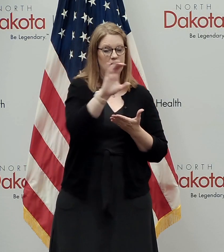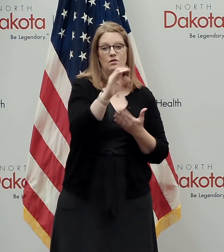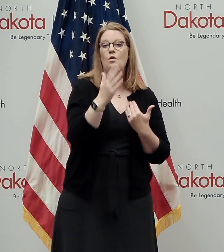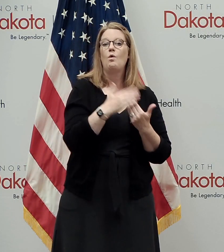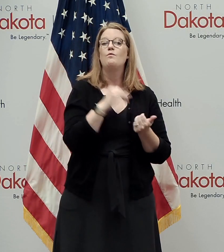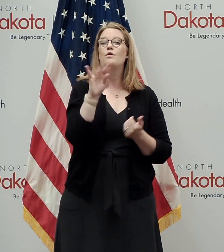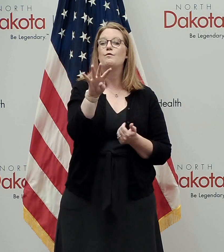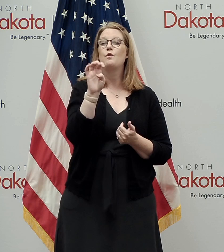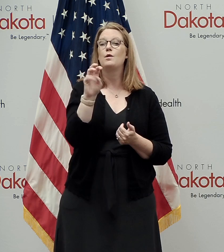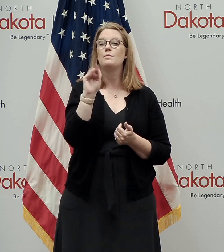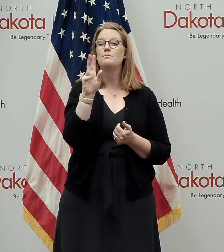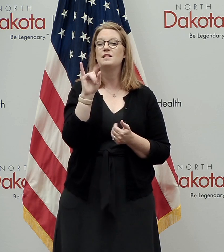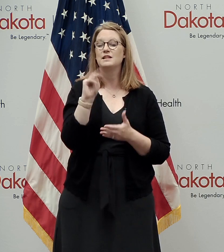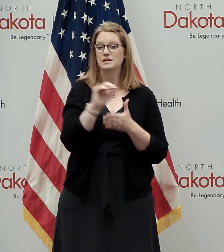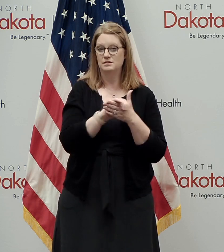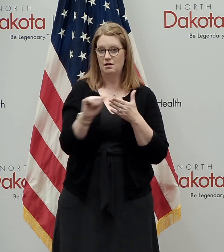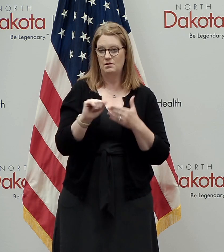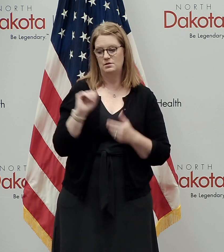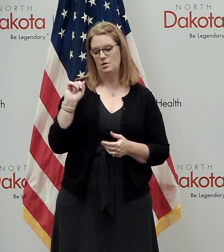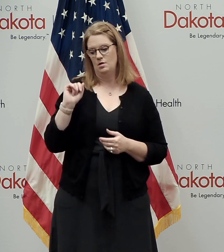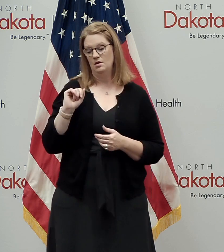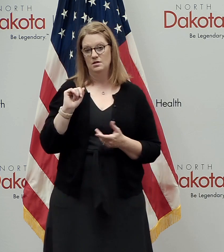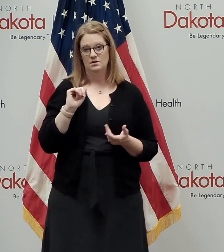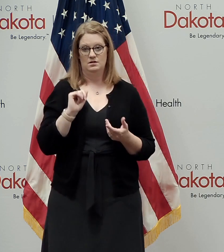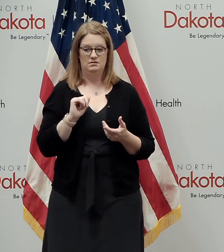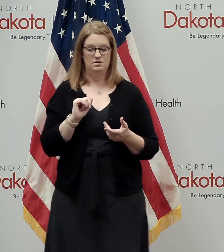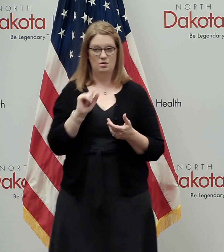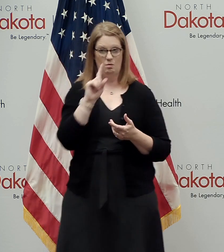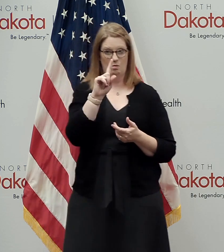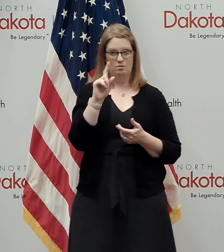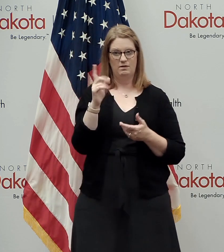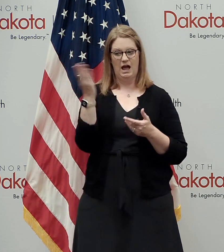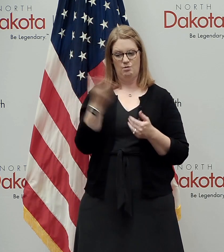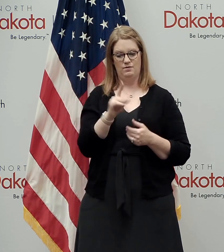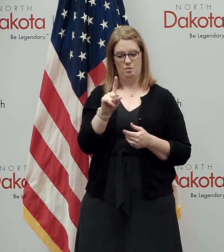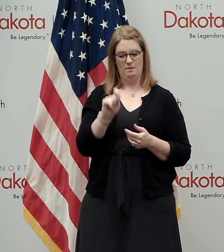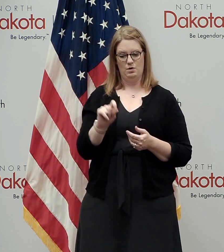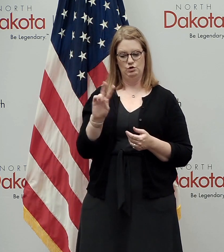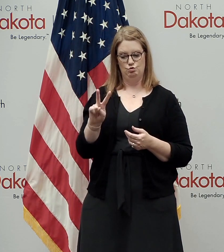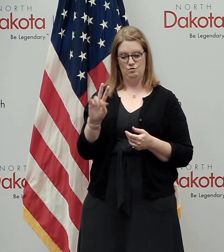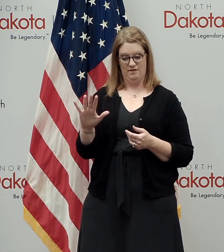million of the $1.25 that's gone into unemployment. So again, that's